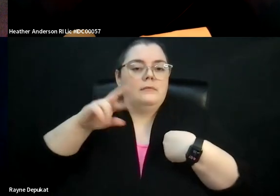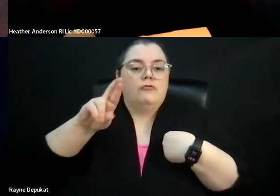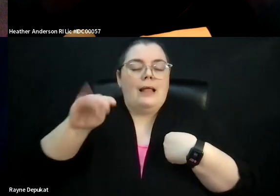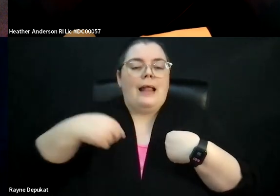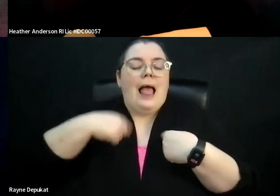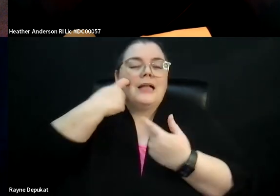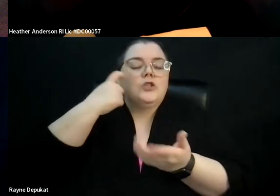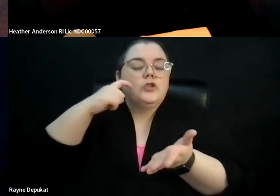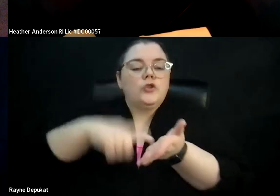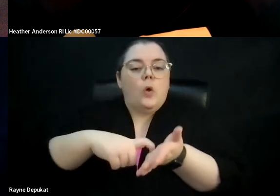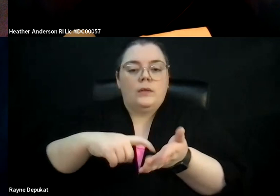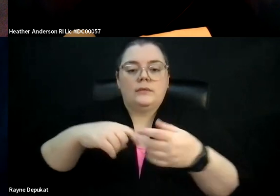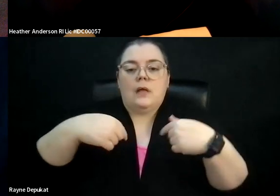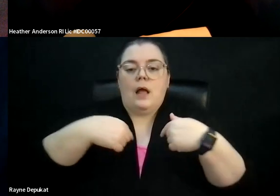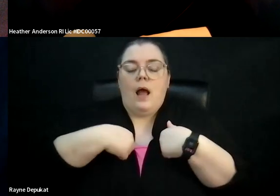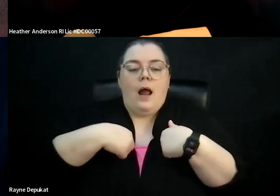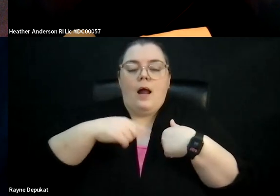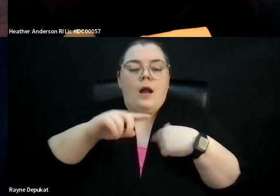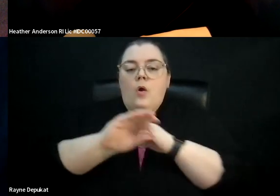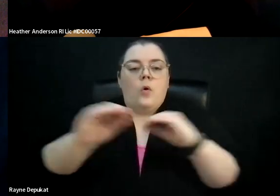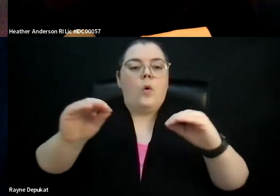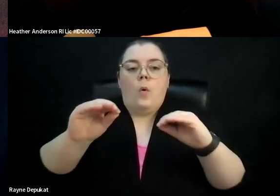This is Rain. I just noticed